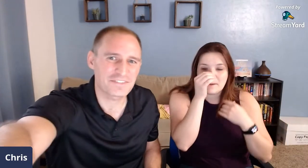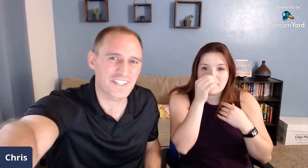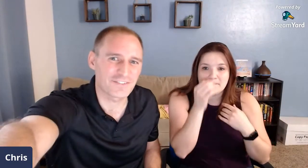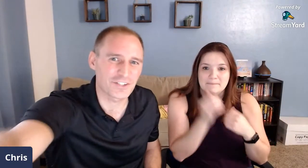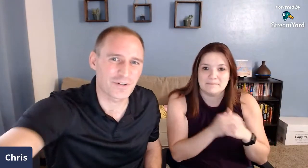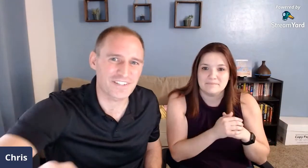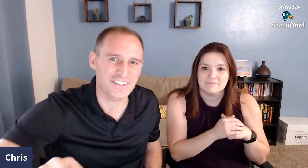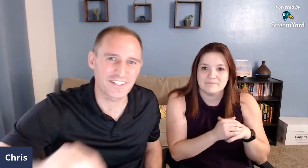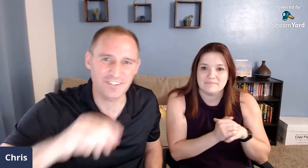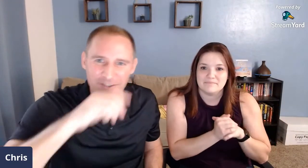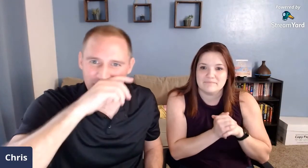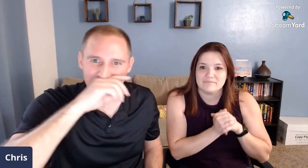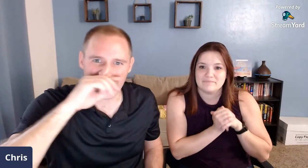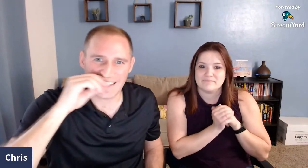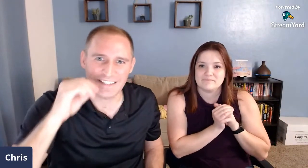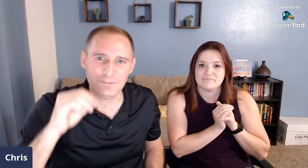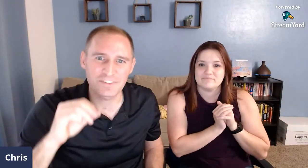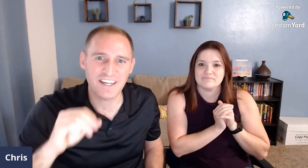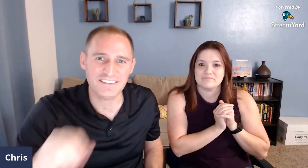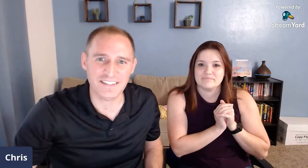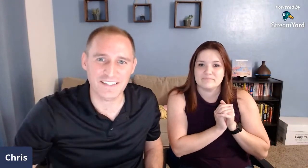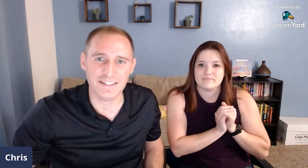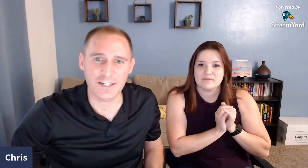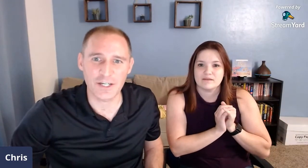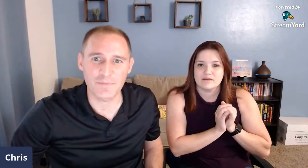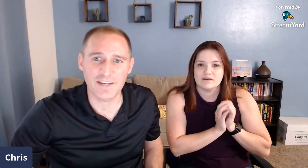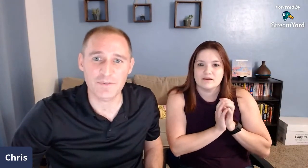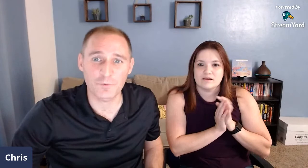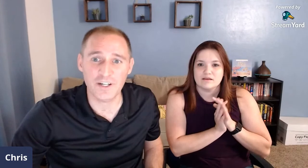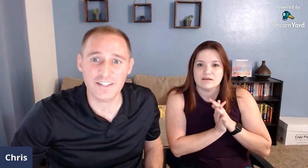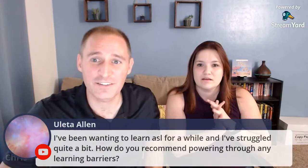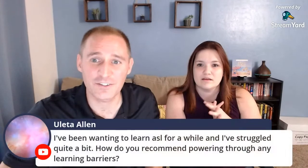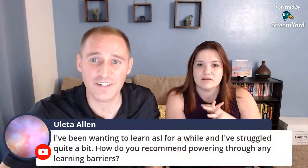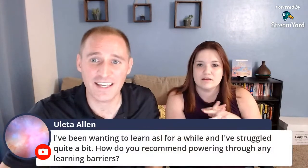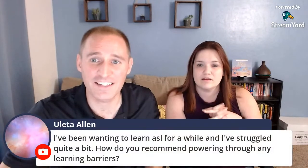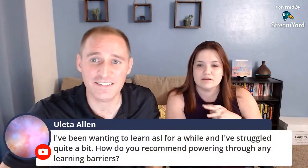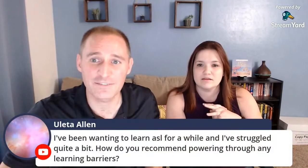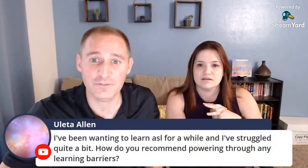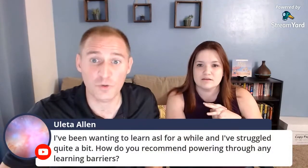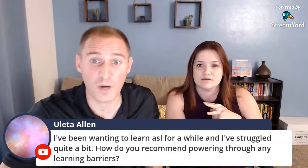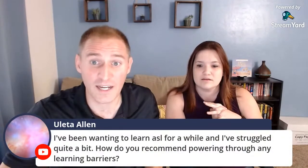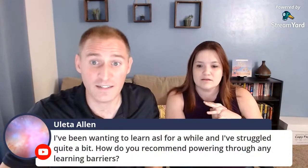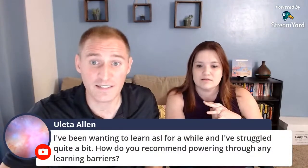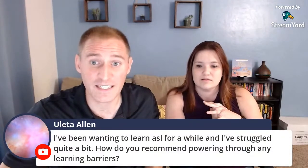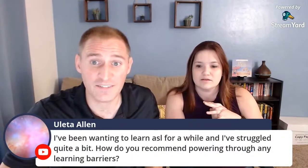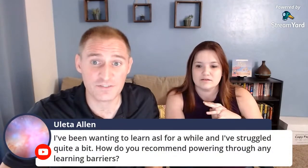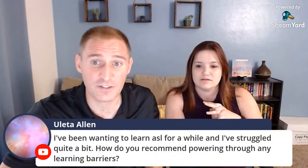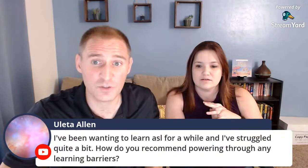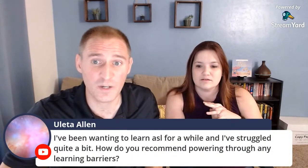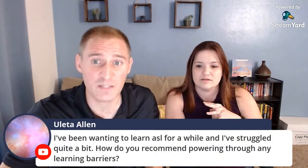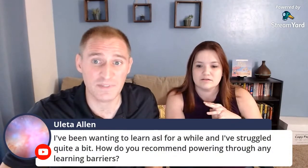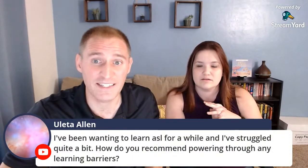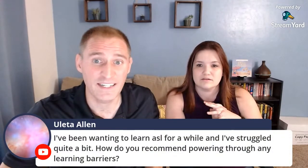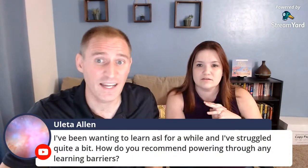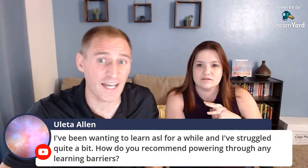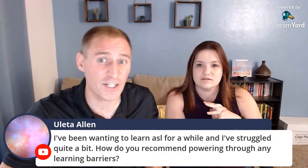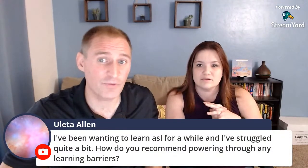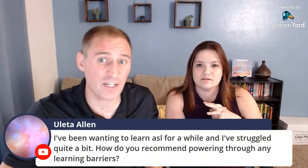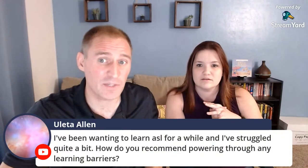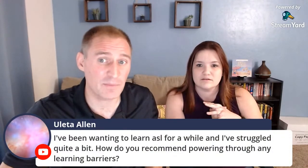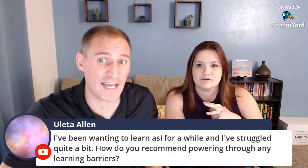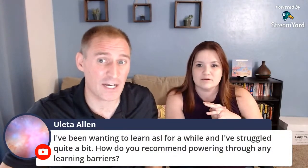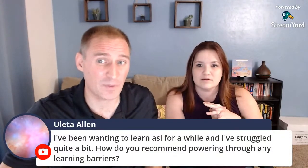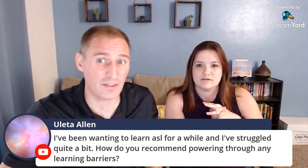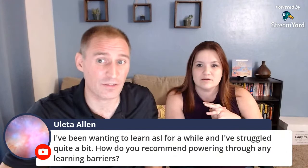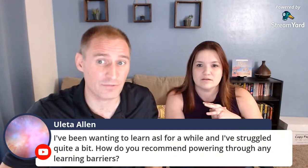yikes! This was kind of a good question here. Yuletta Allen was asking, I've been wanting to learn ASL for a while, and I've struggled quite a bit. How do